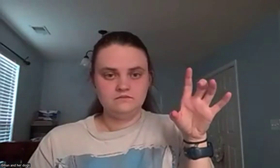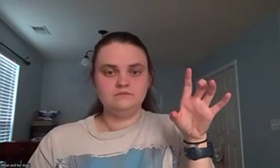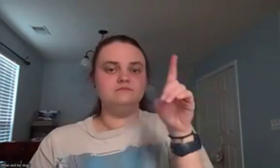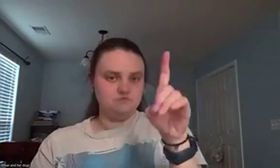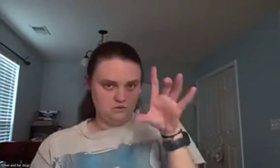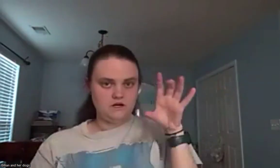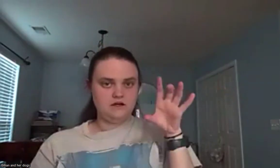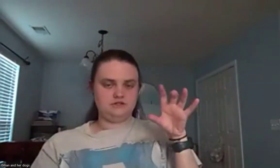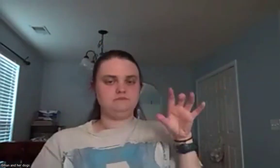So 100.